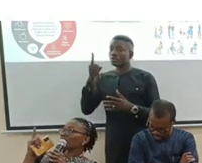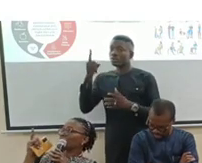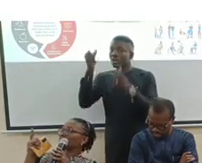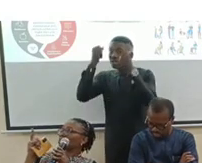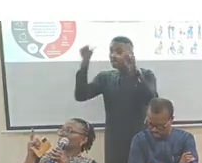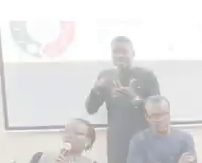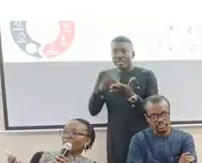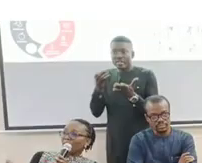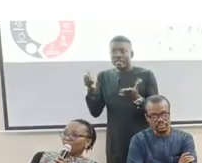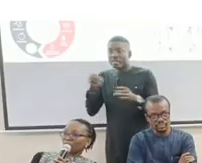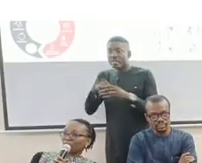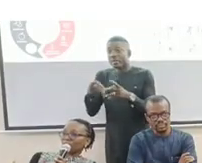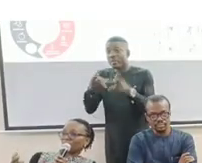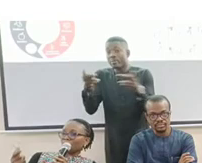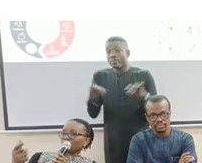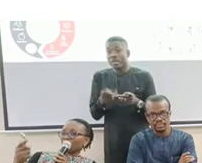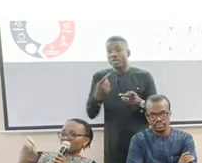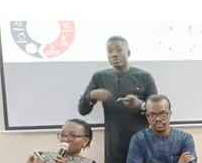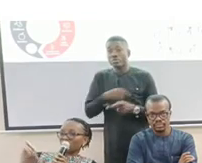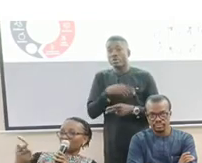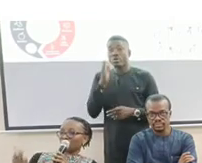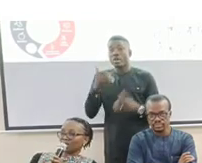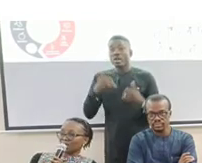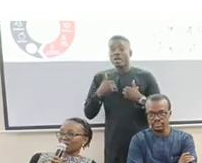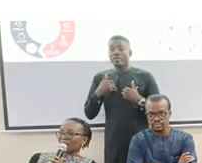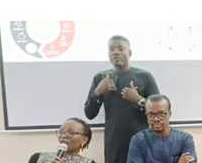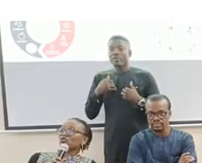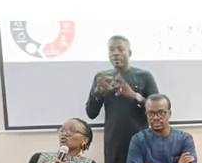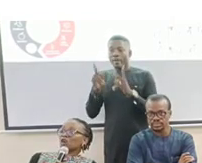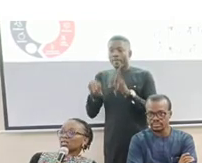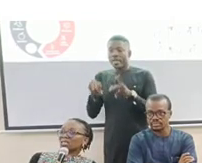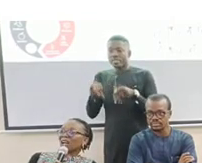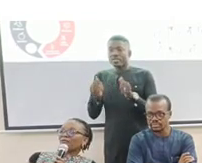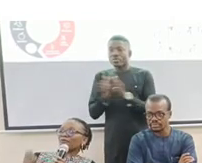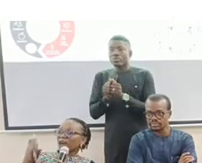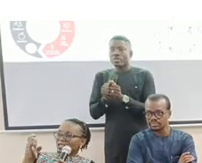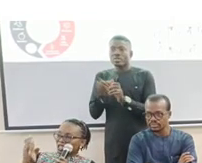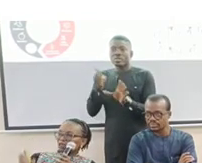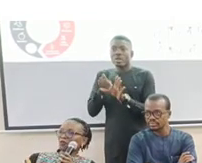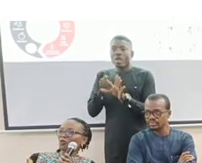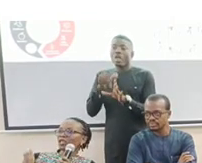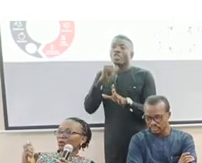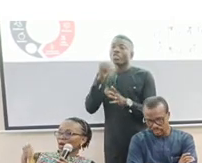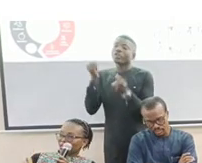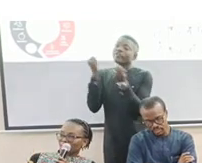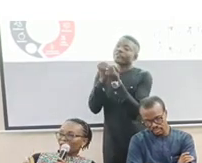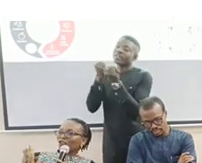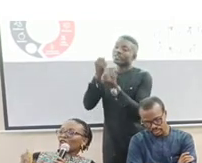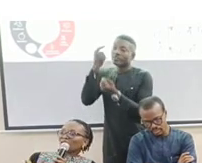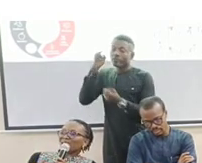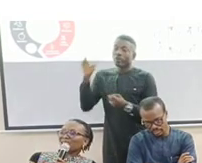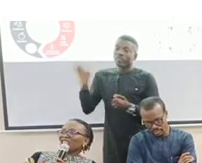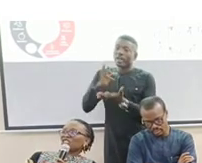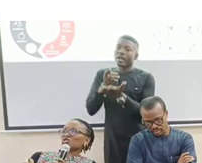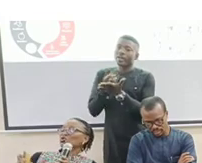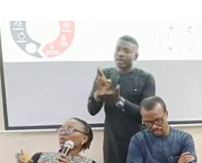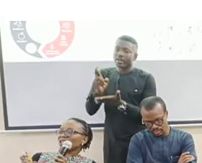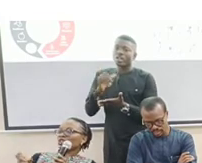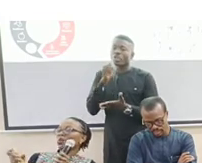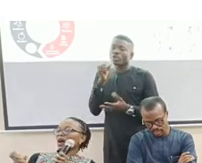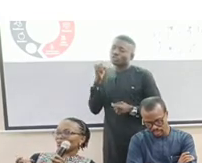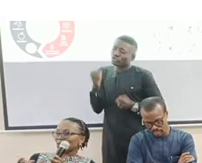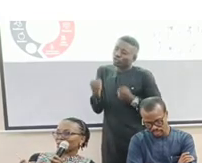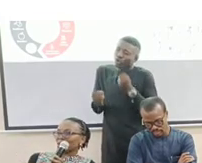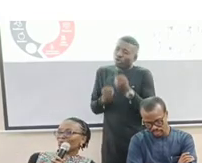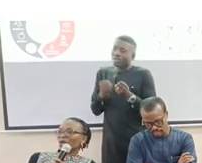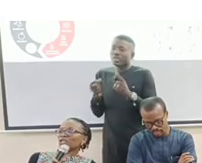a minister who have persons with disabilities not fighting for their rights, not struggling